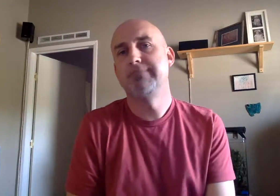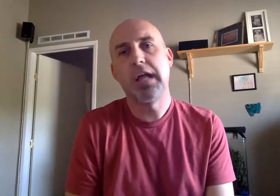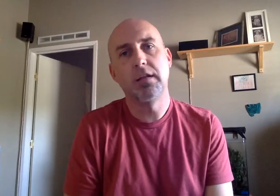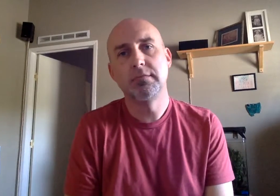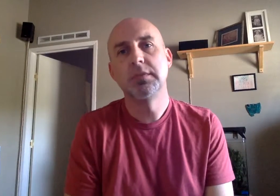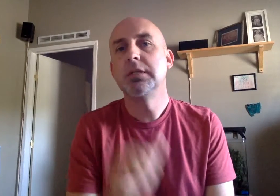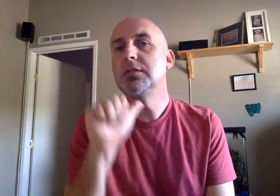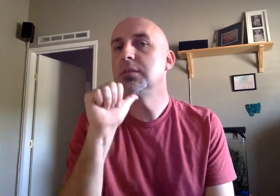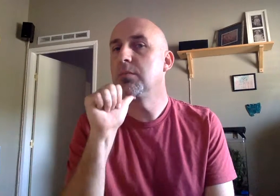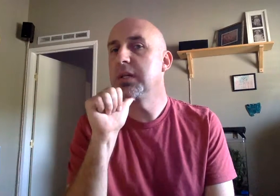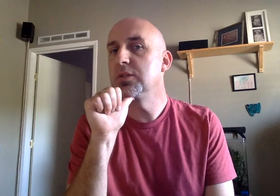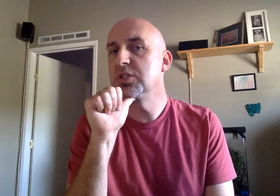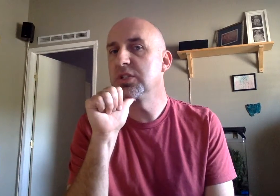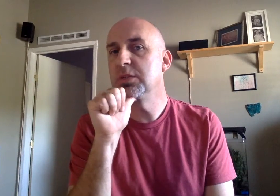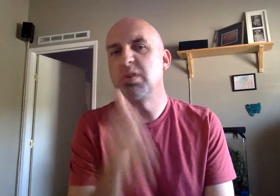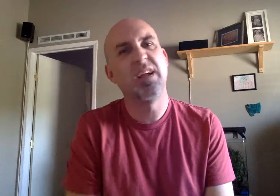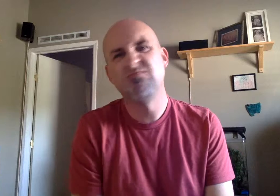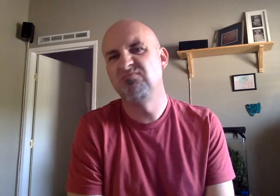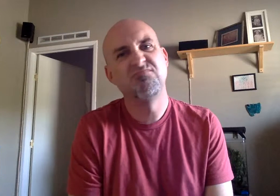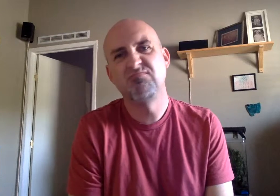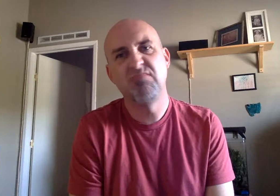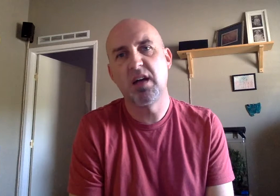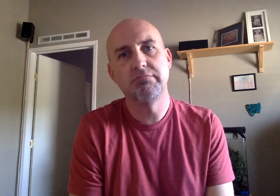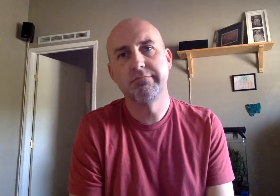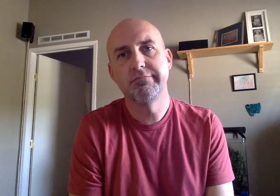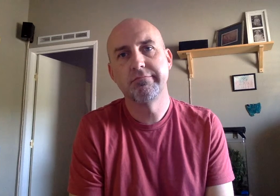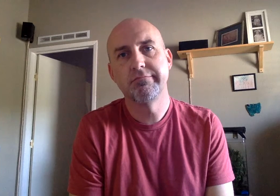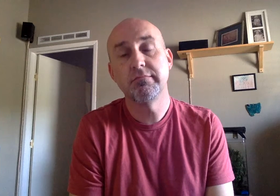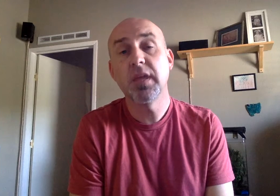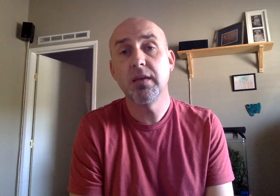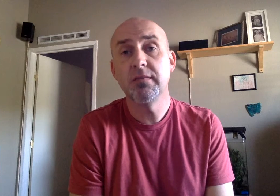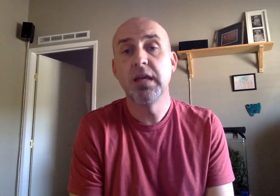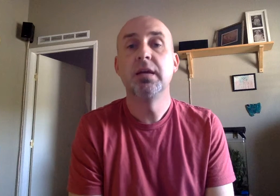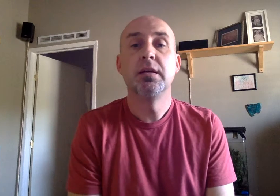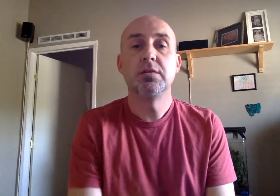Not. Thumb right into the chin, pull it out. Not. Okay?